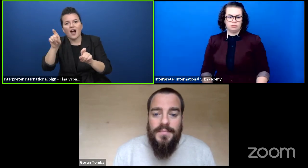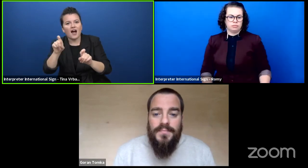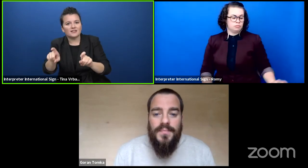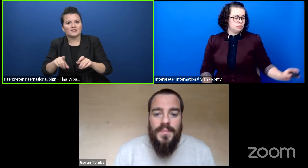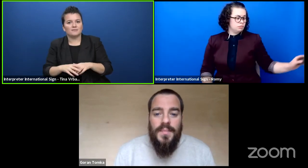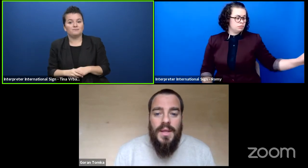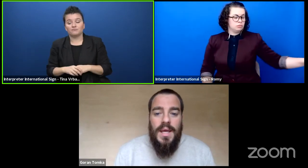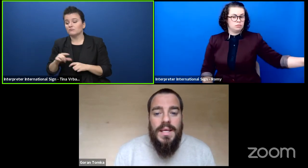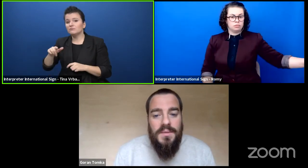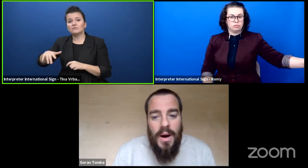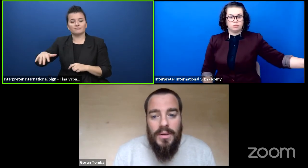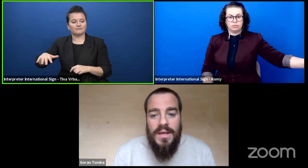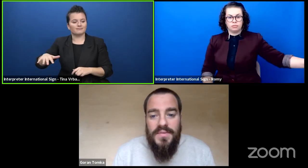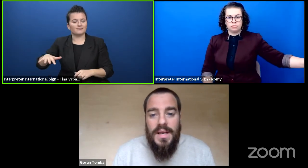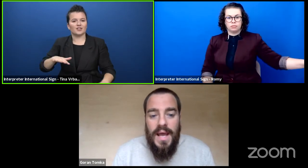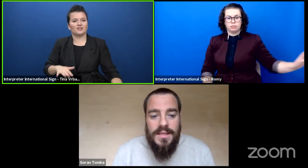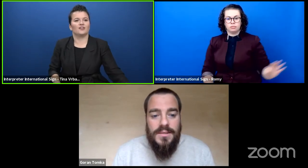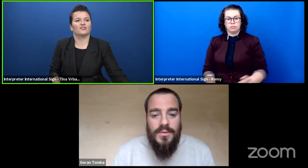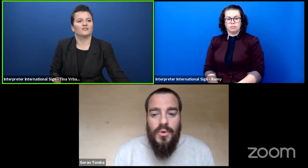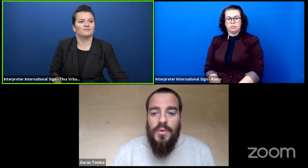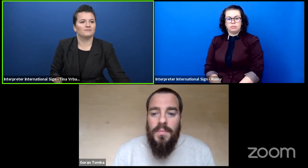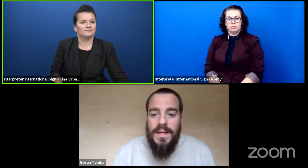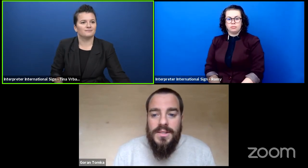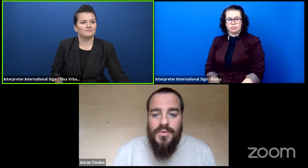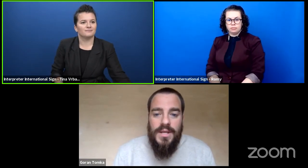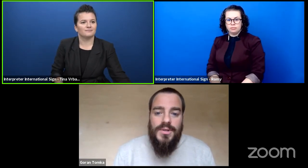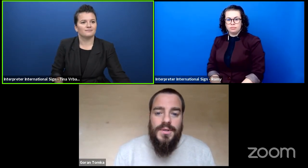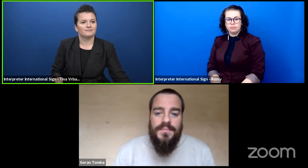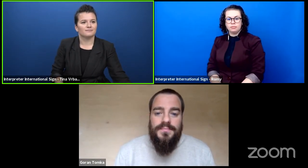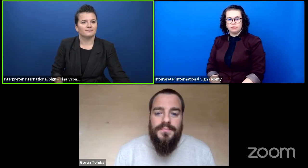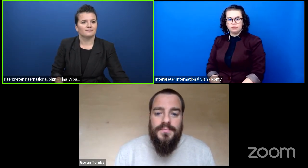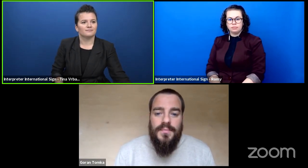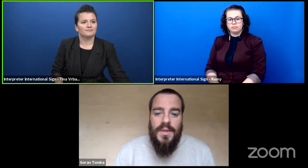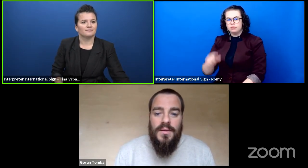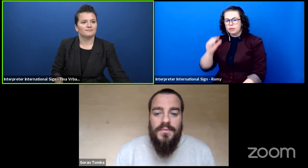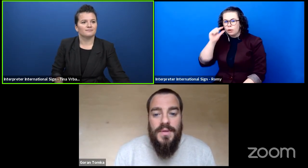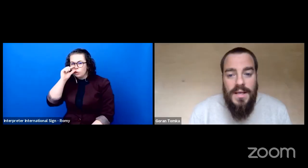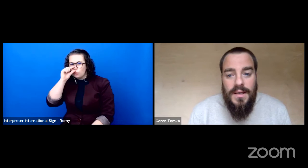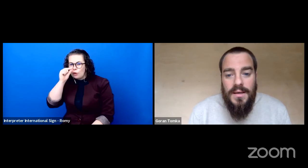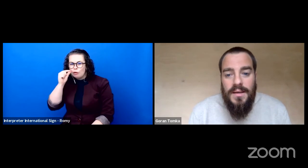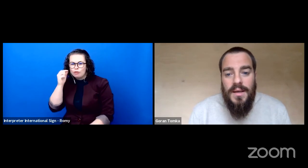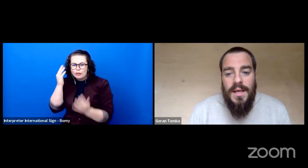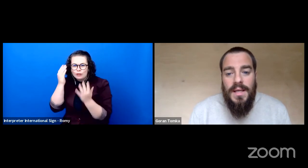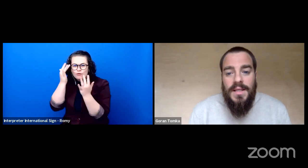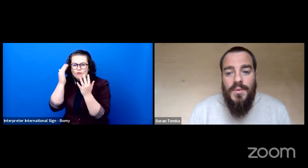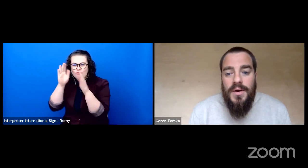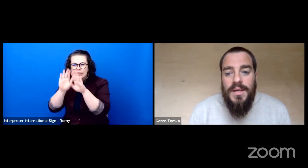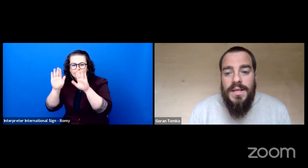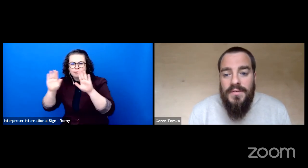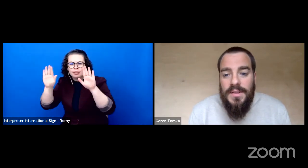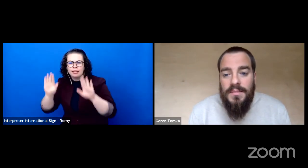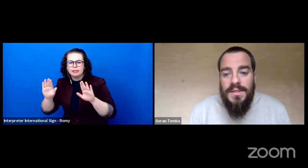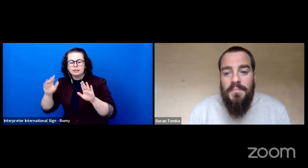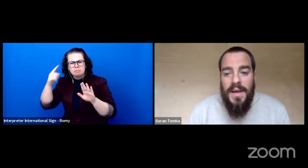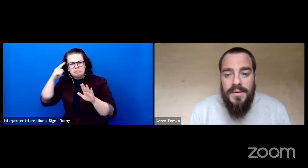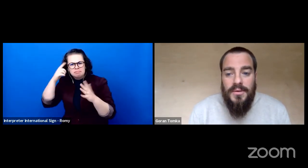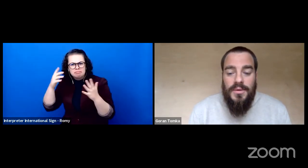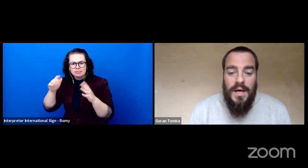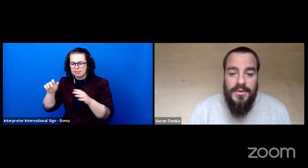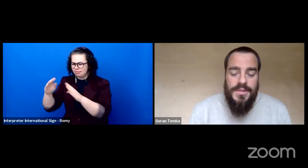society is about living next to a complete stranger. Feeling that we are inevitably